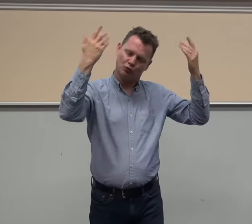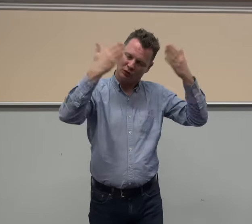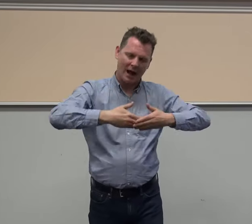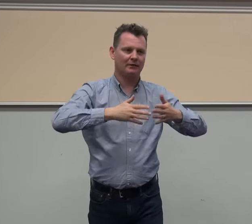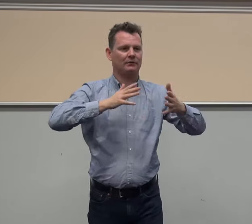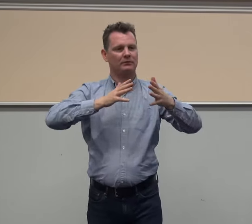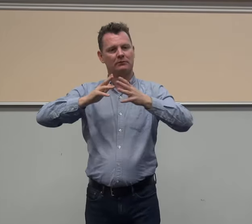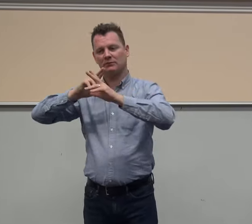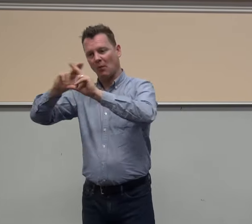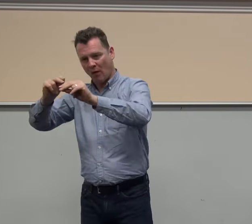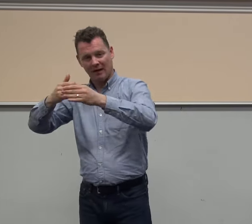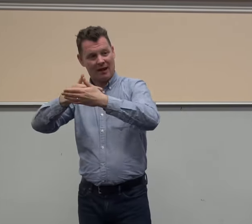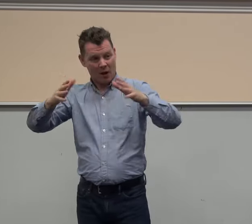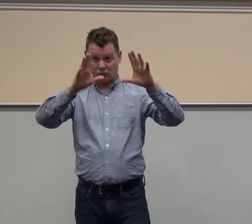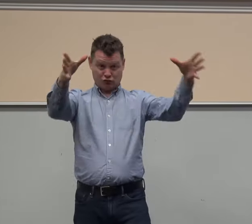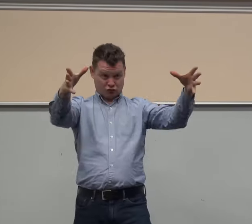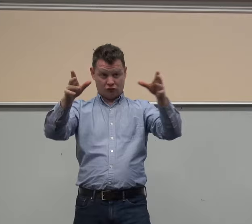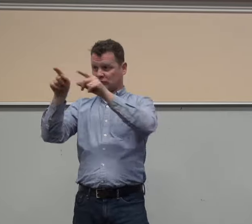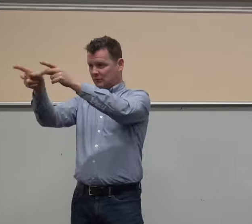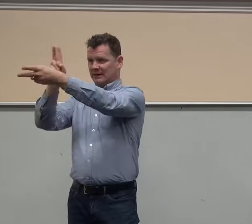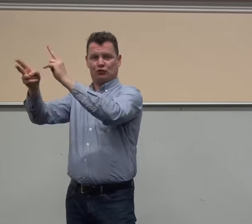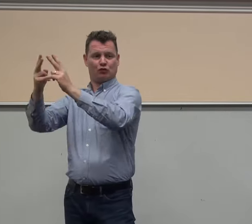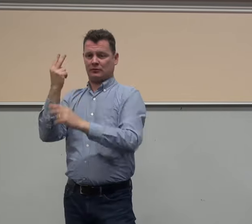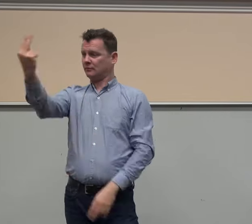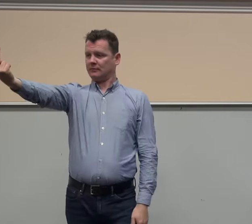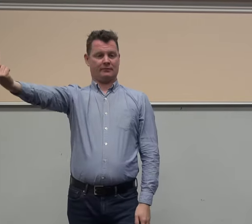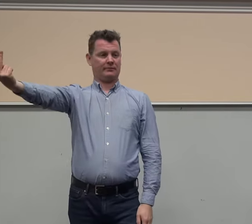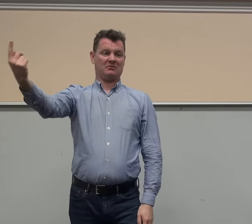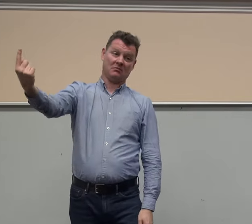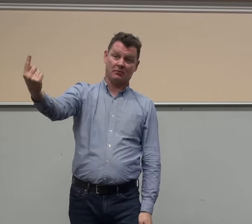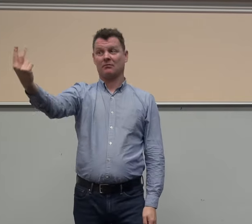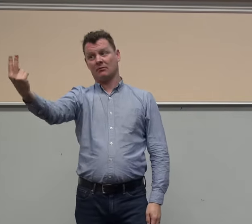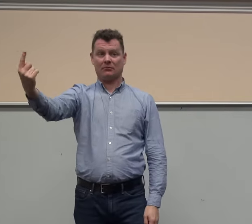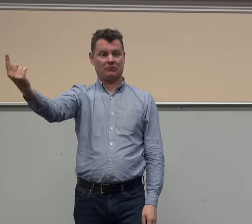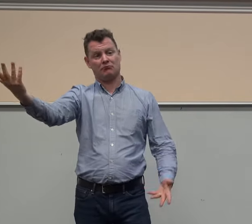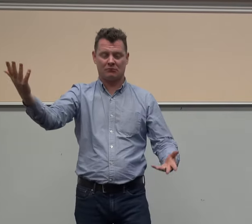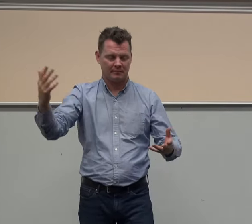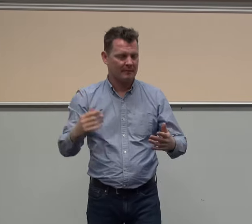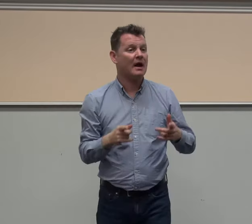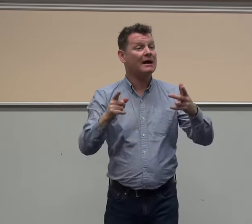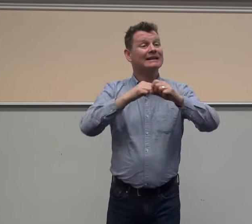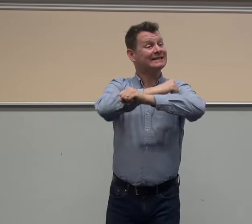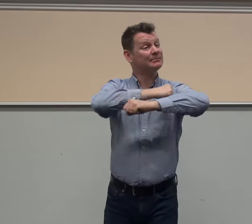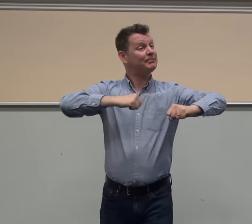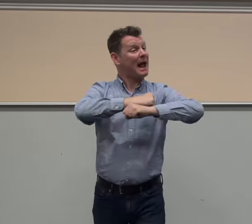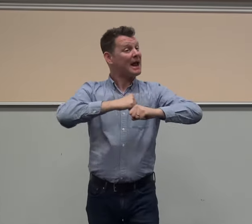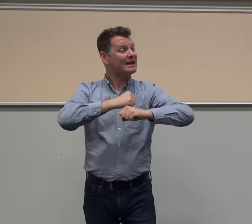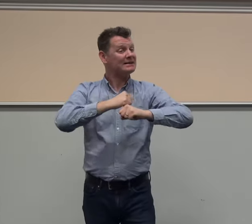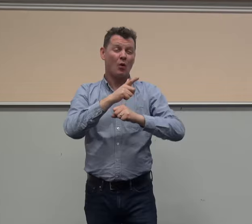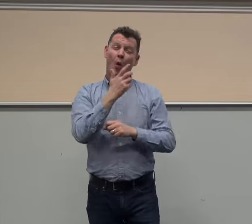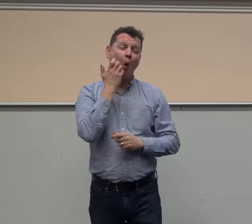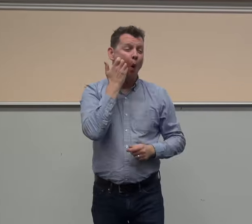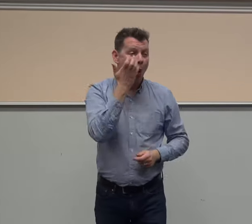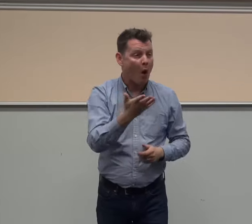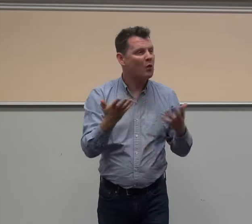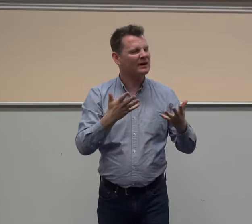So typically, they're spoken language into sign language. In terms of space, they almost always take place